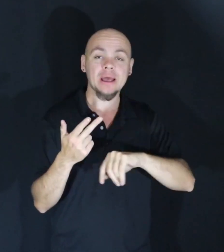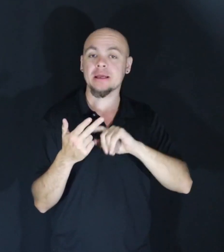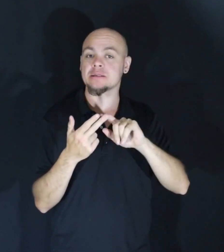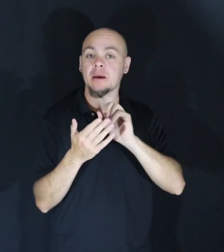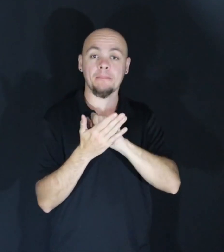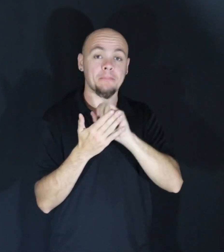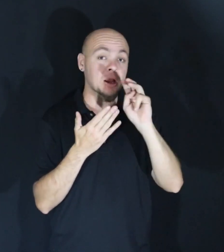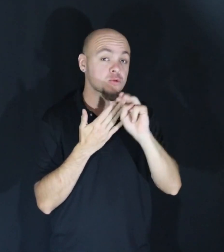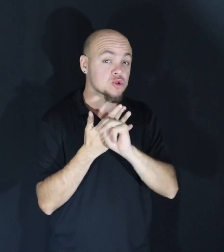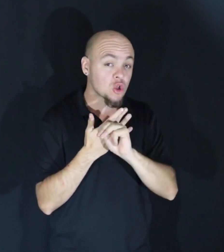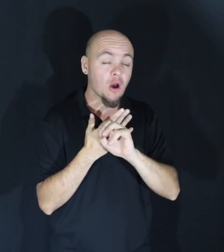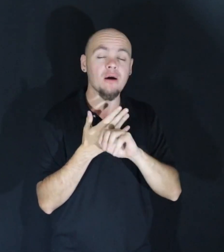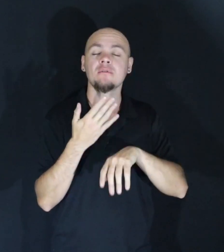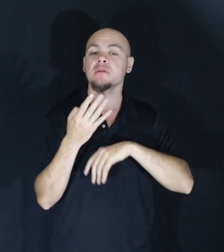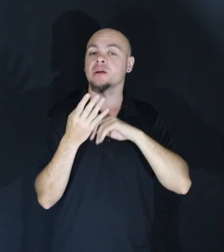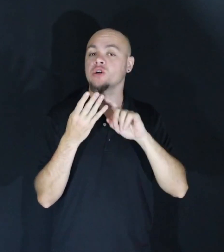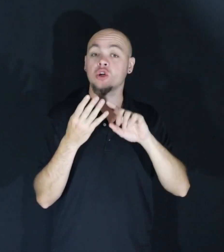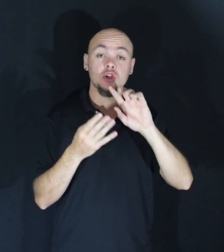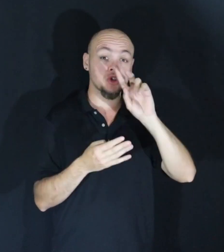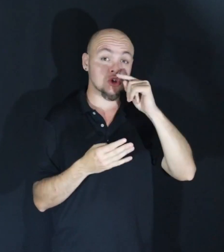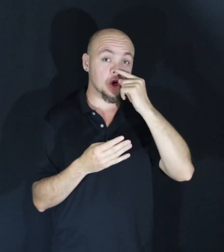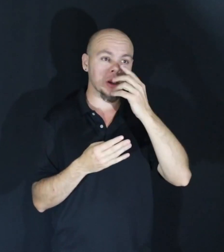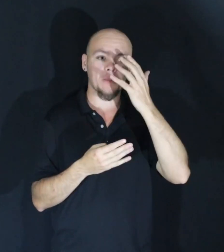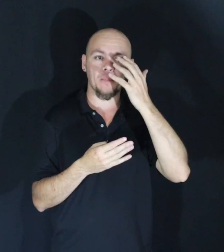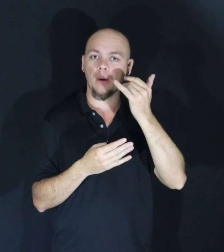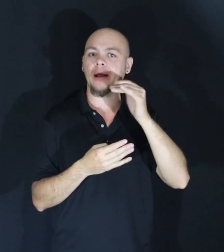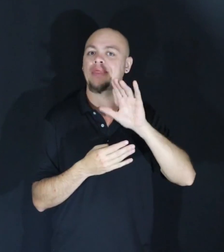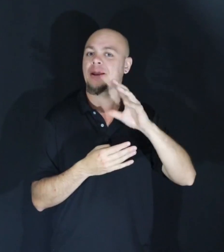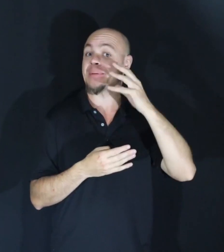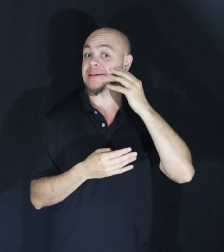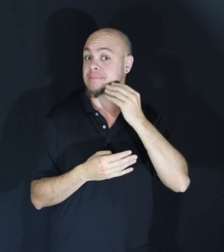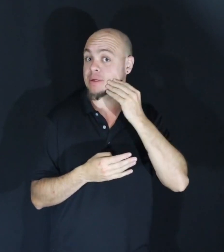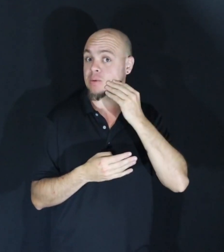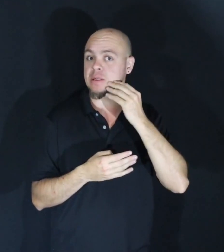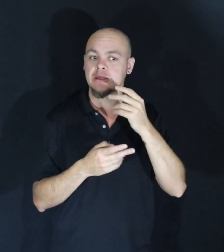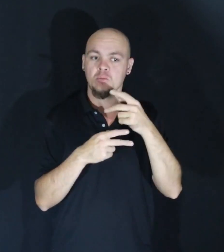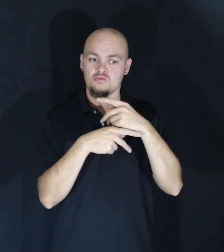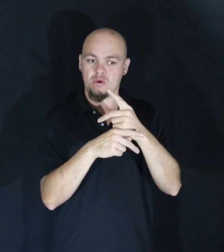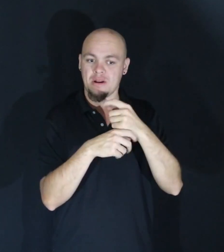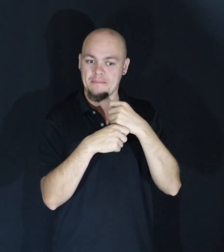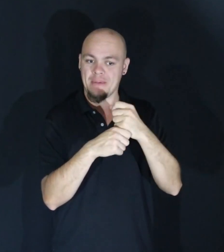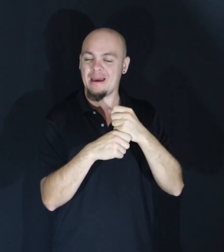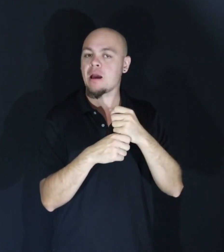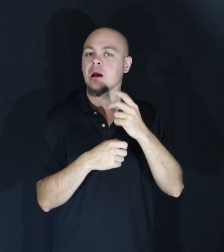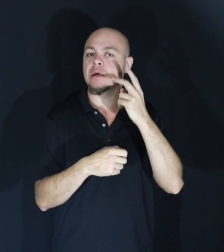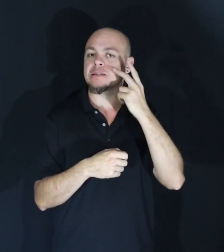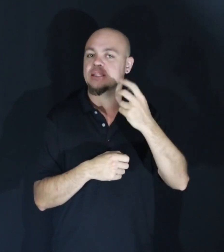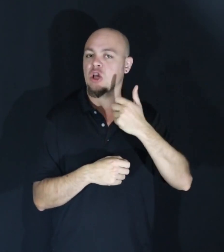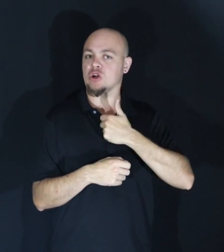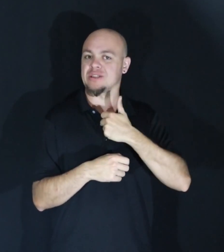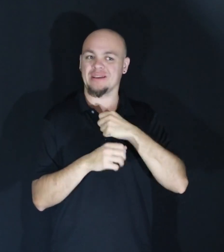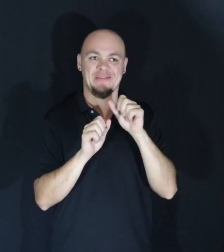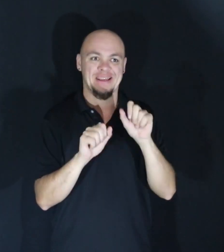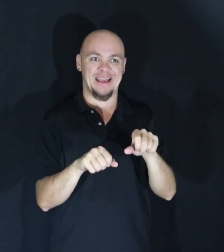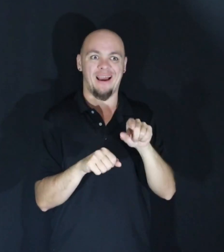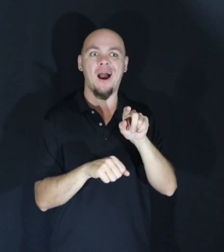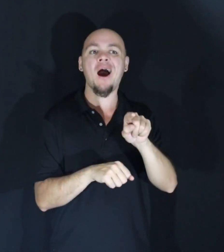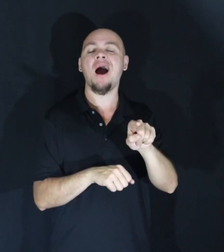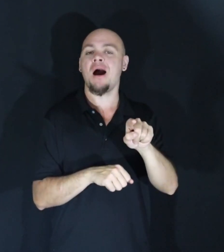Target, because they create experiences and products where a lot of us can see ourselves reflected, and they're easy to